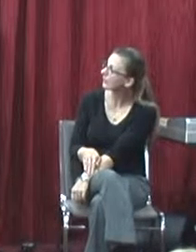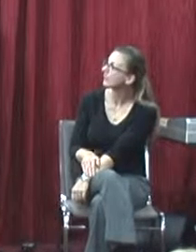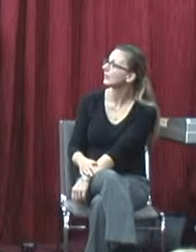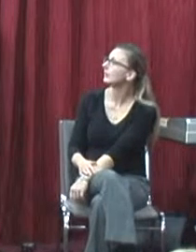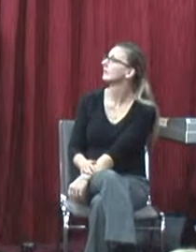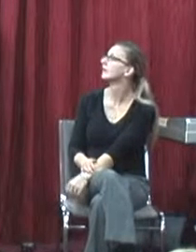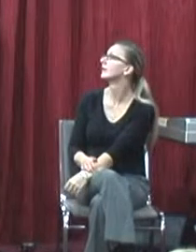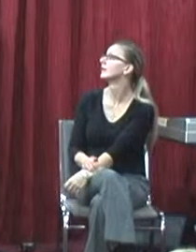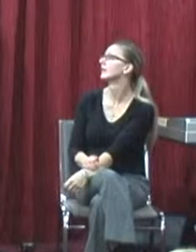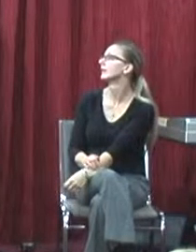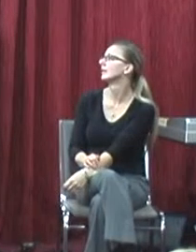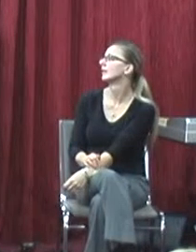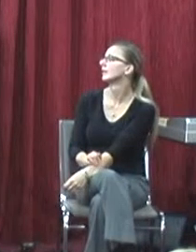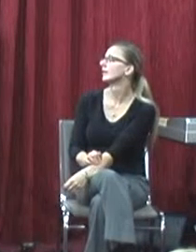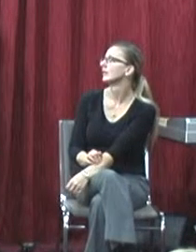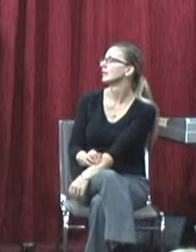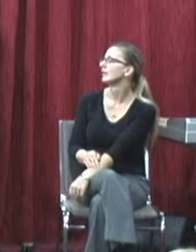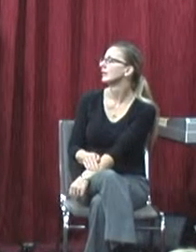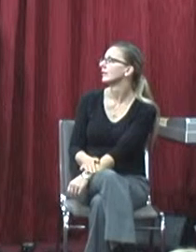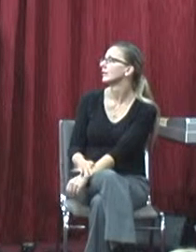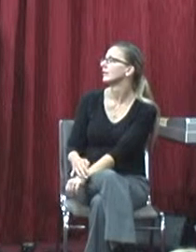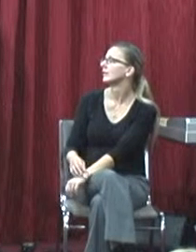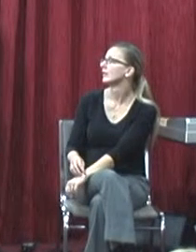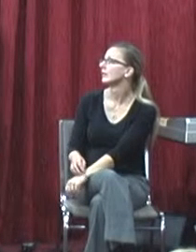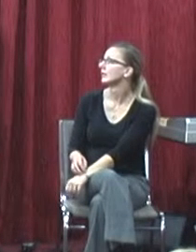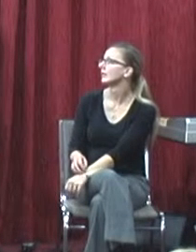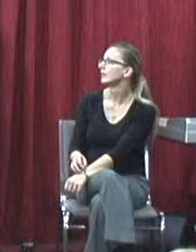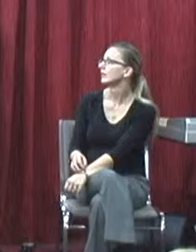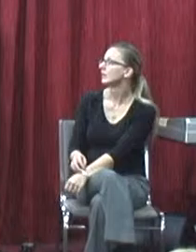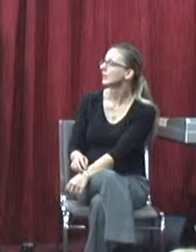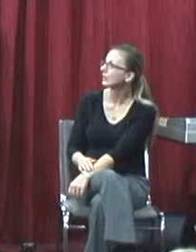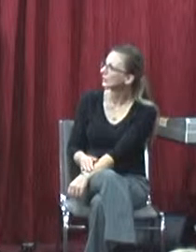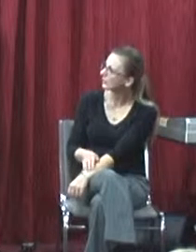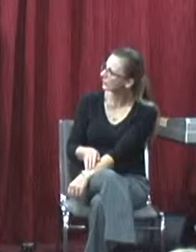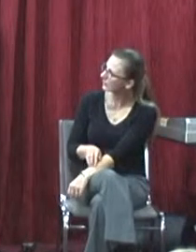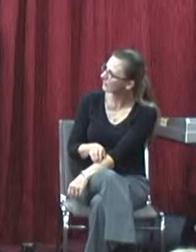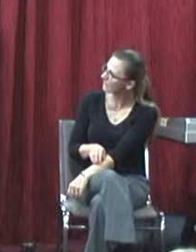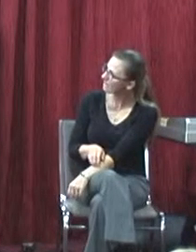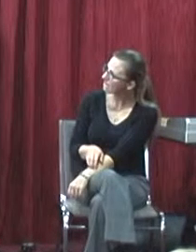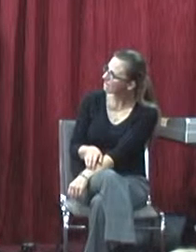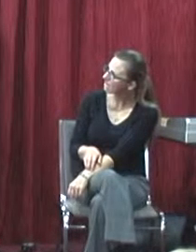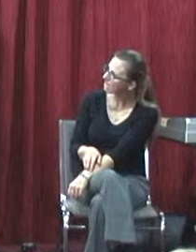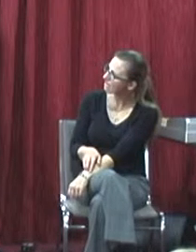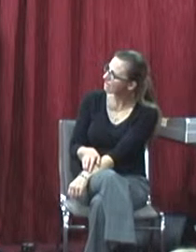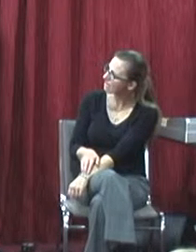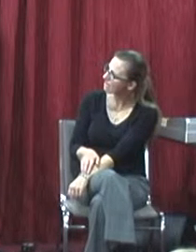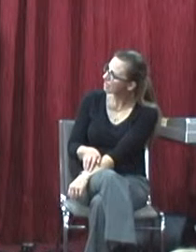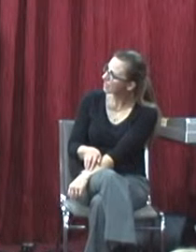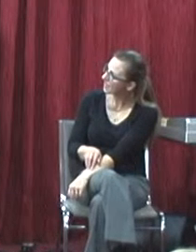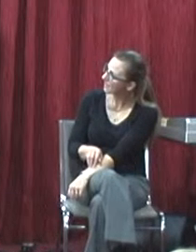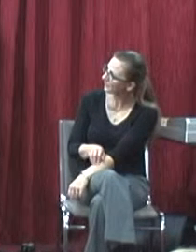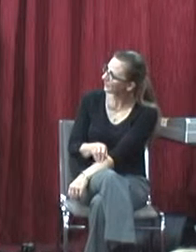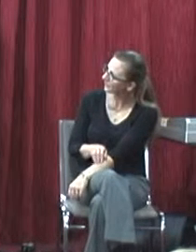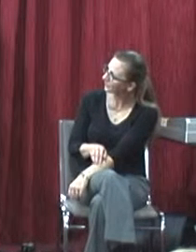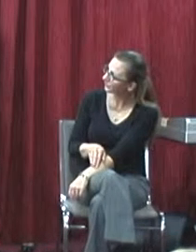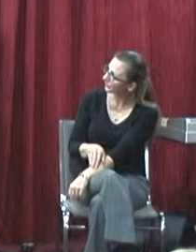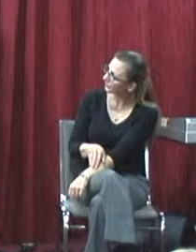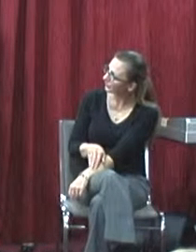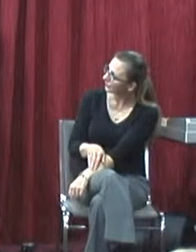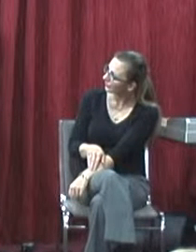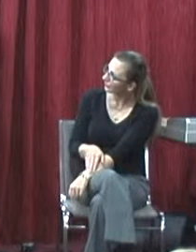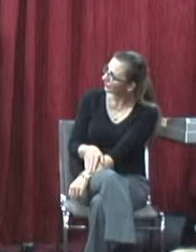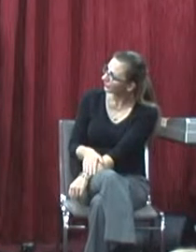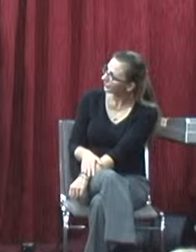Israel have I found such trust or such faith. And when the messengers got back to the officer's house, they found the servant